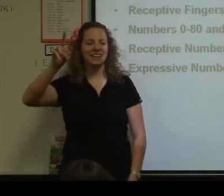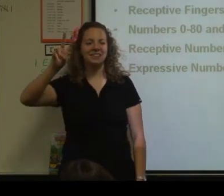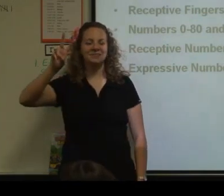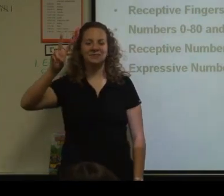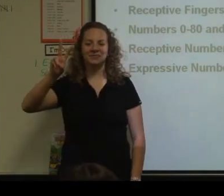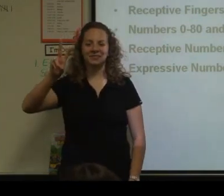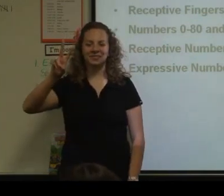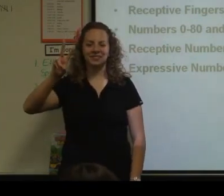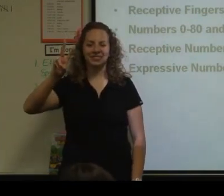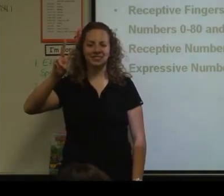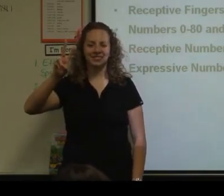ready?